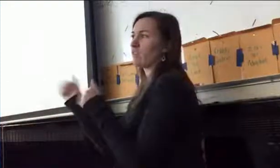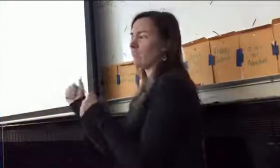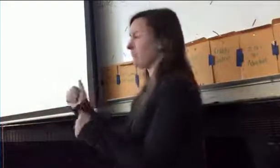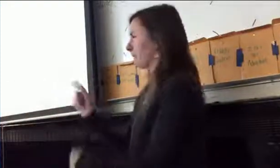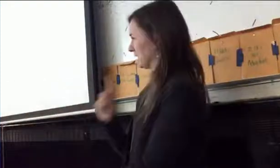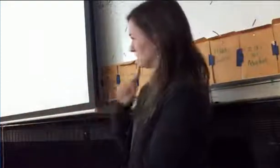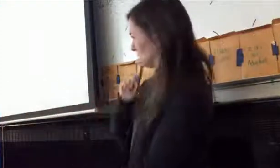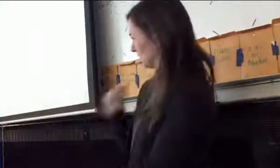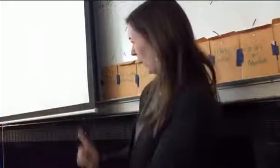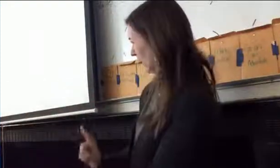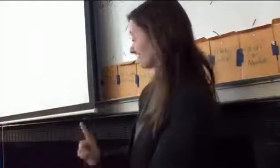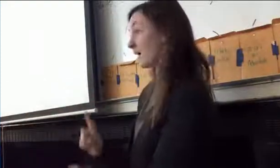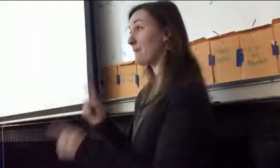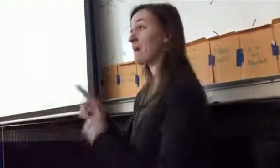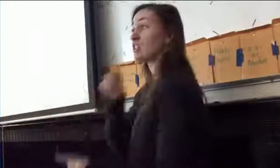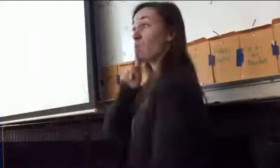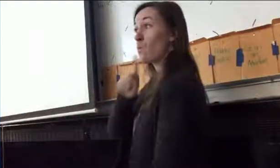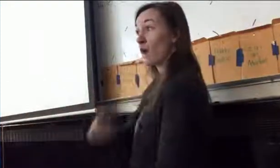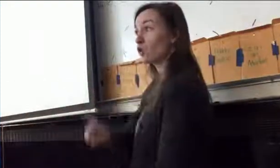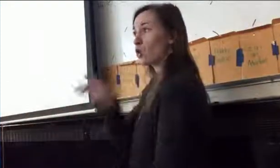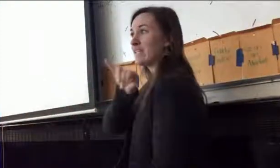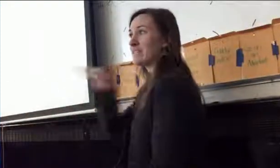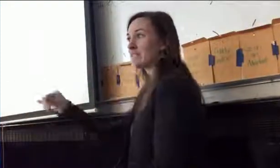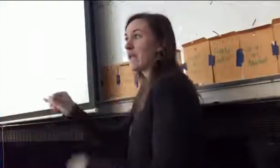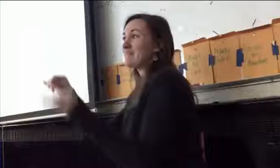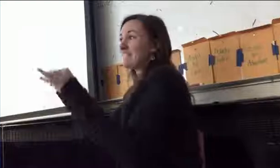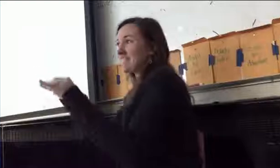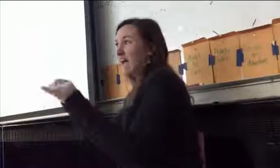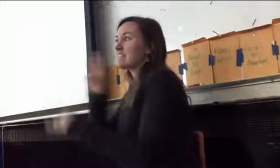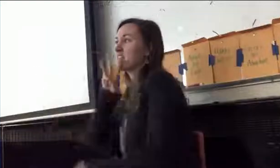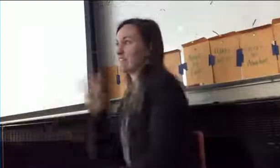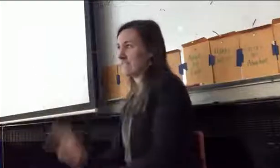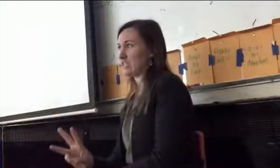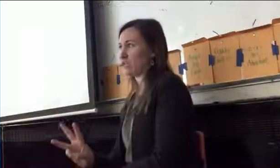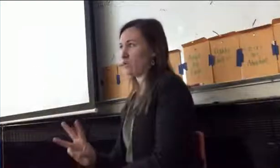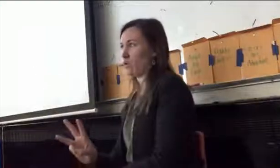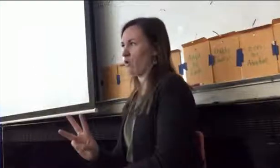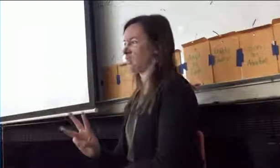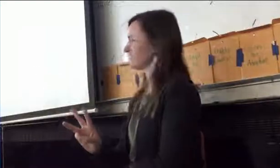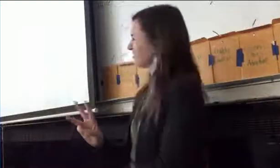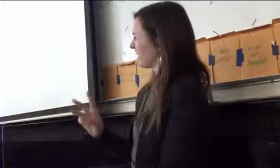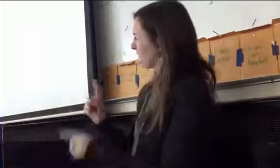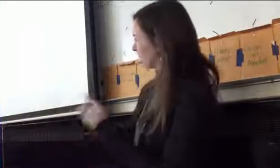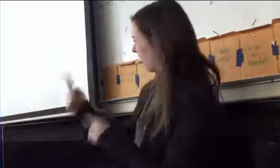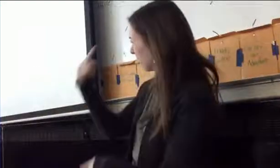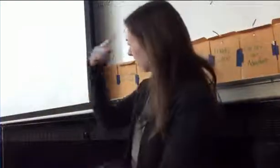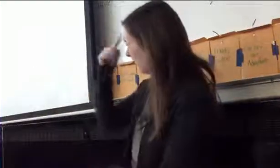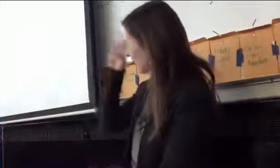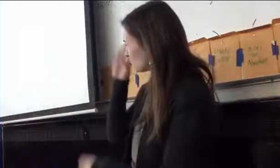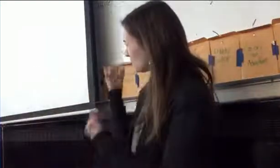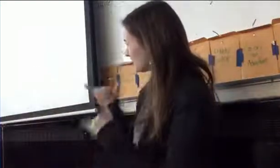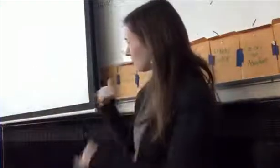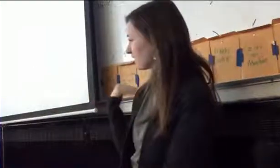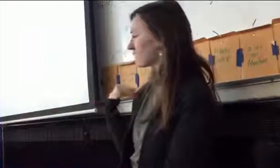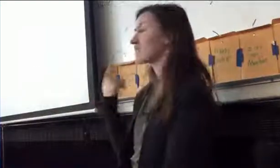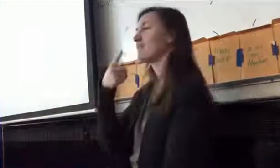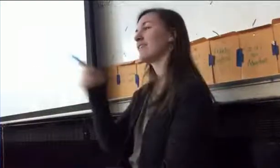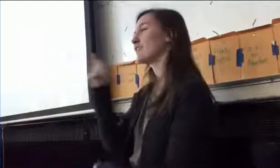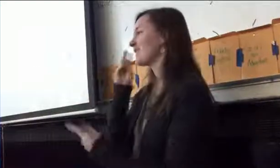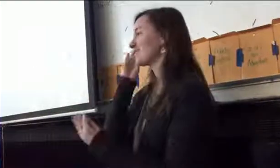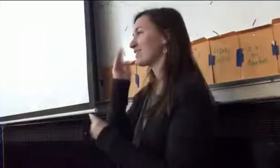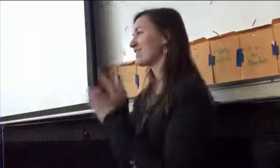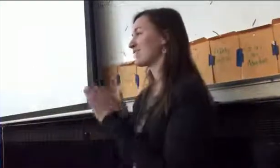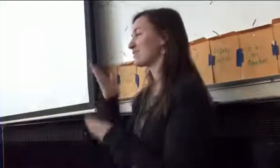Well, but it's a 1-year-old that's the size of a 6-year-old. Size? A 6-year-old can size matters. So you guys are overthinking it just a little